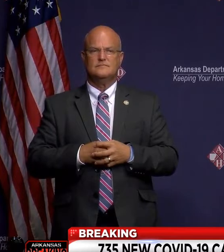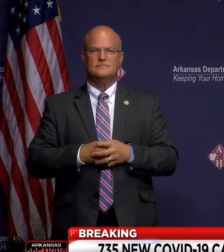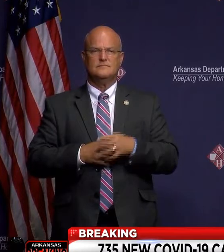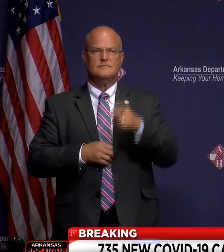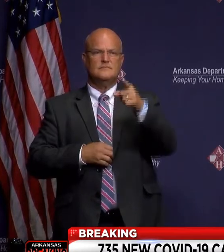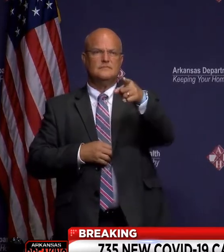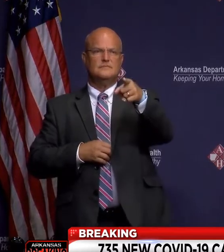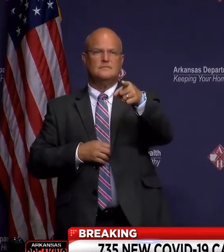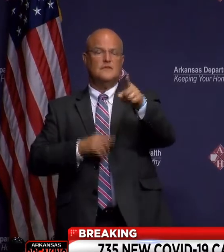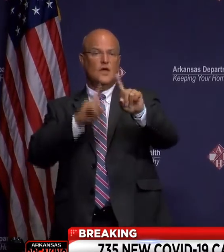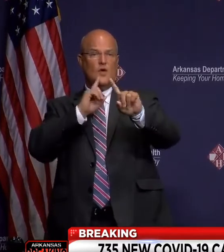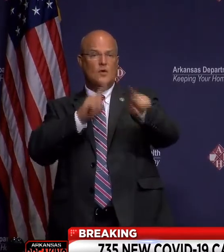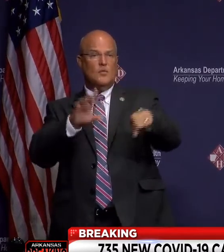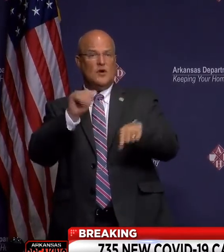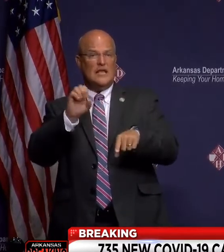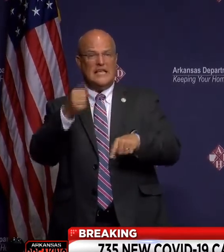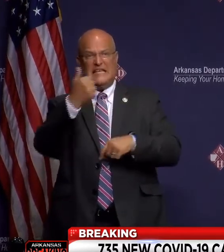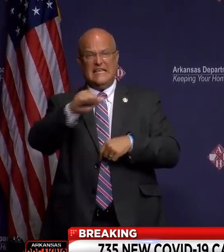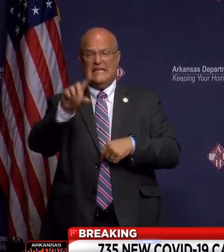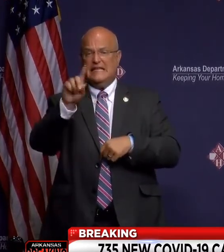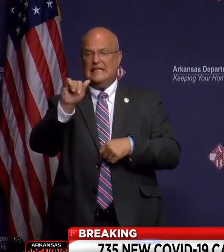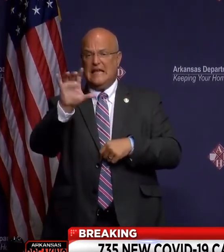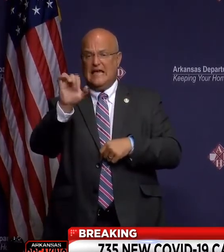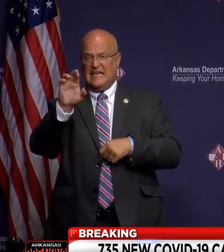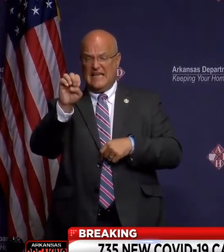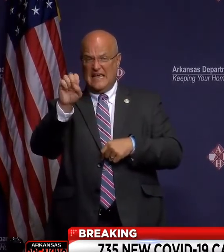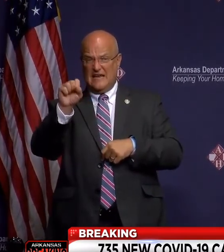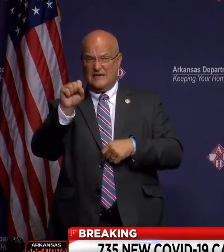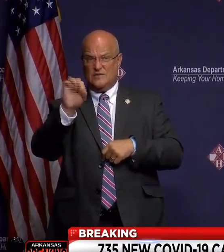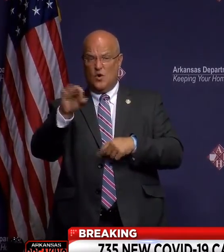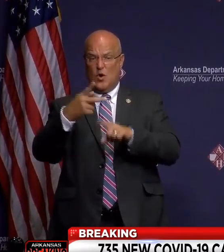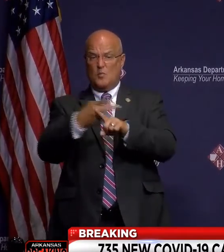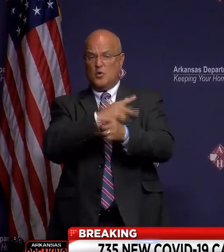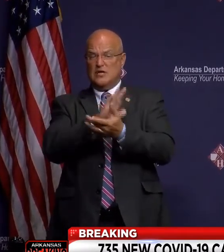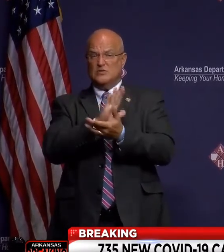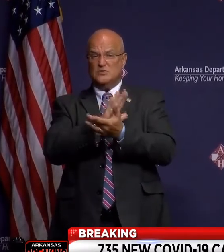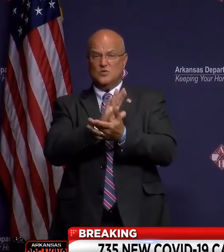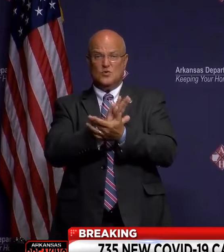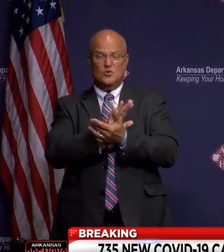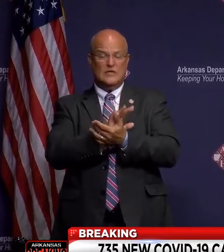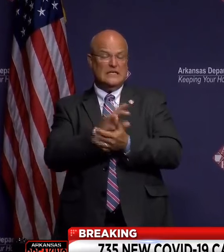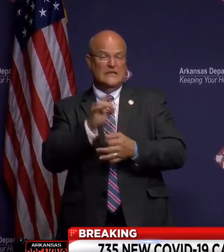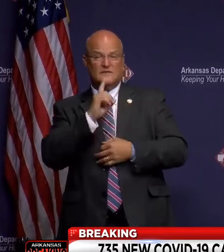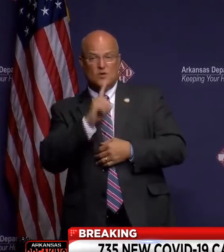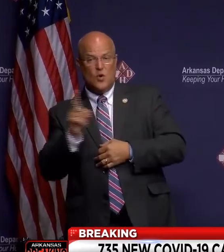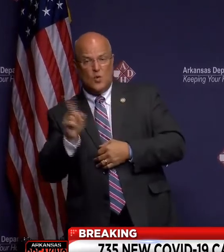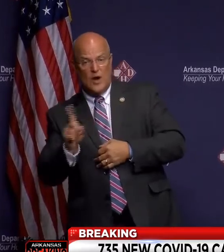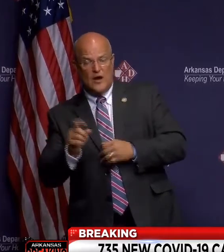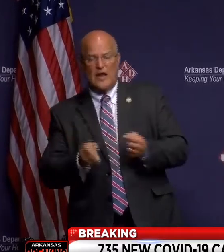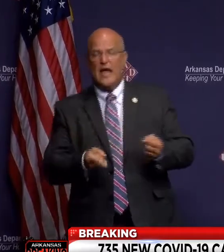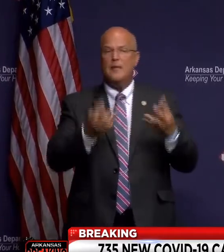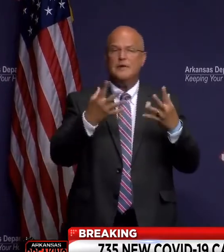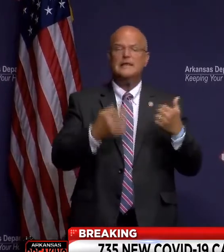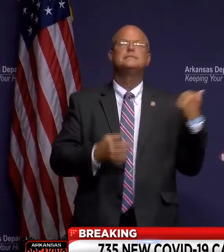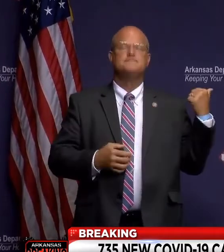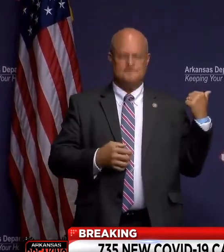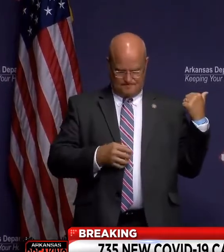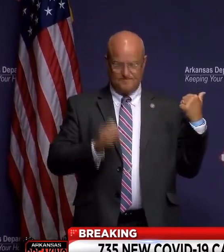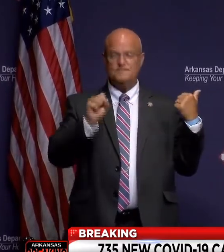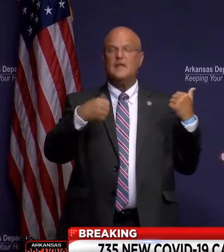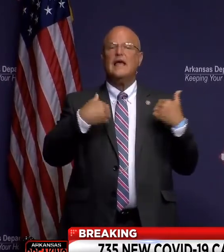Have there been any reported cases in any daycares or preschools, and if so, where and how many? So we have had cases